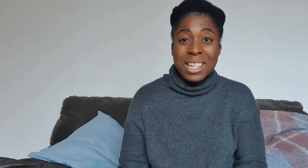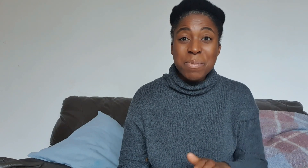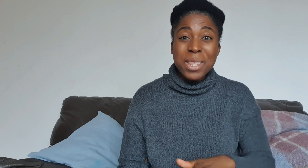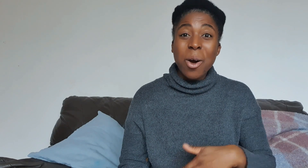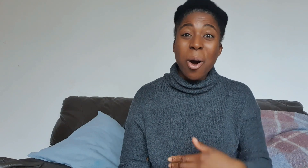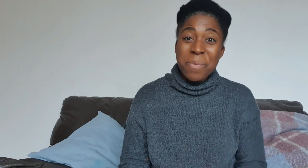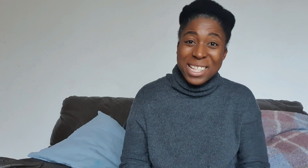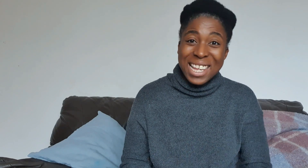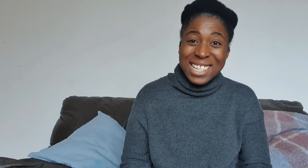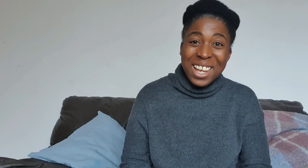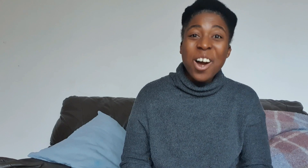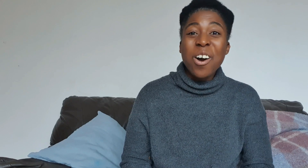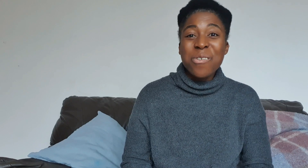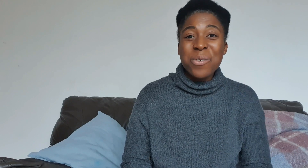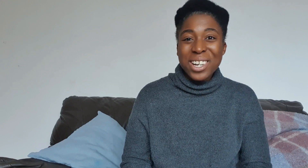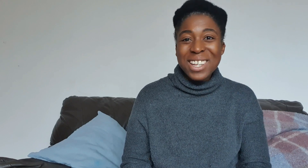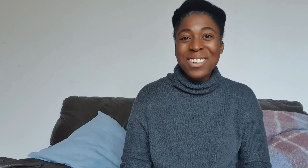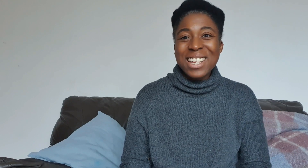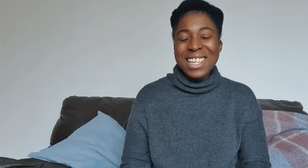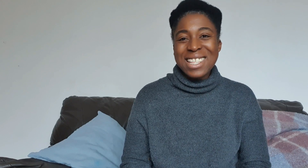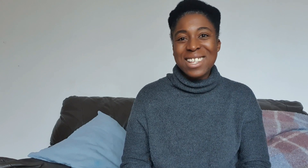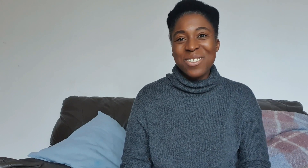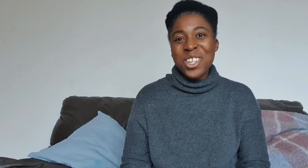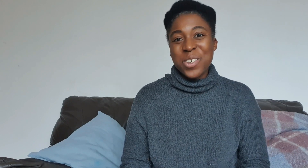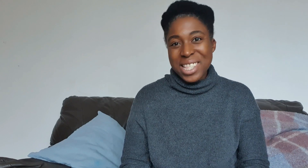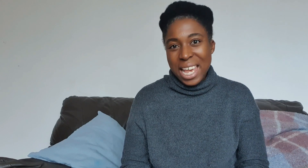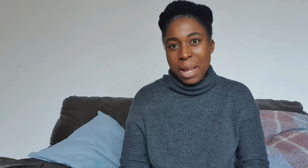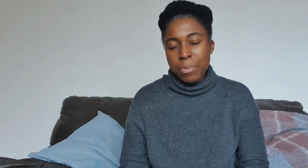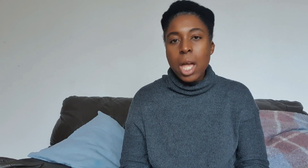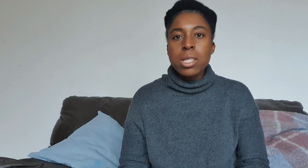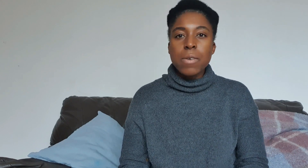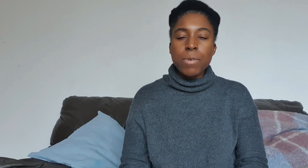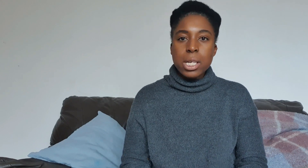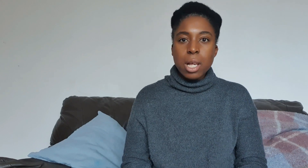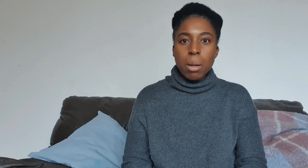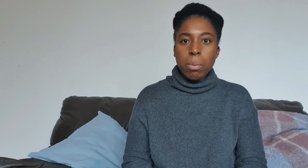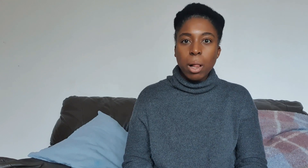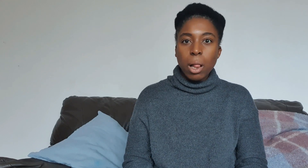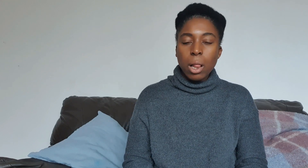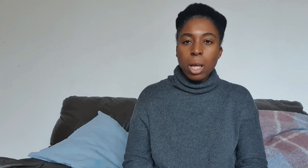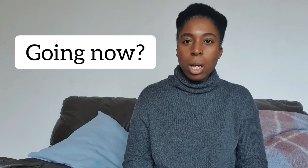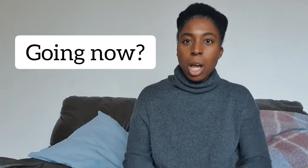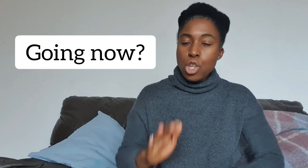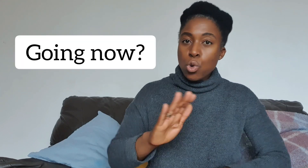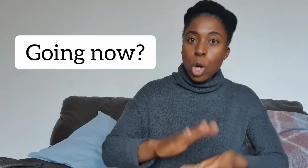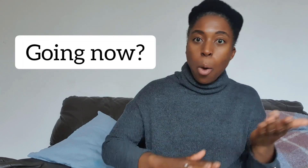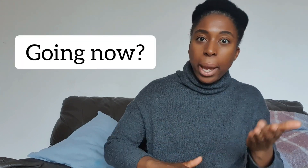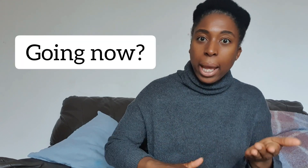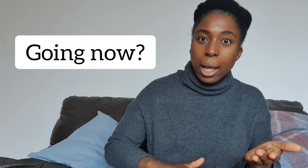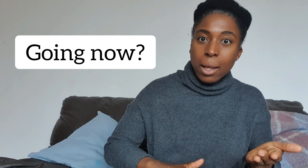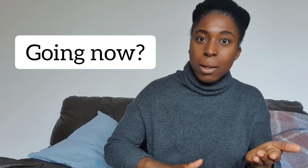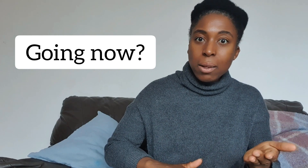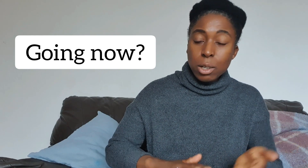the opposite of what you're saying. So for example, you go,